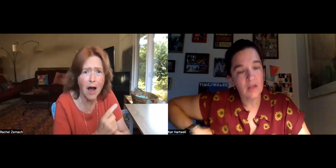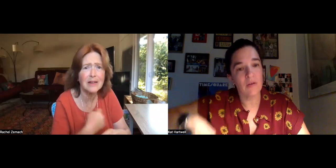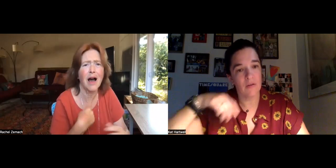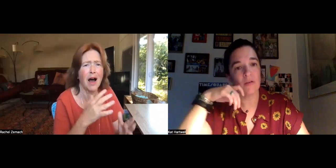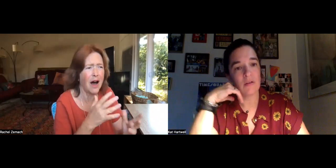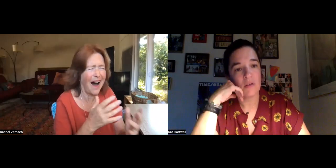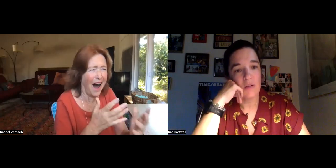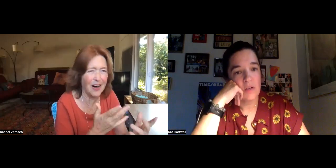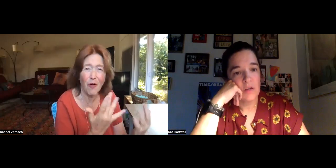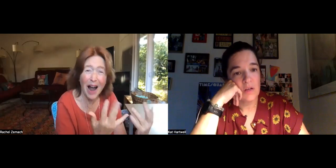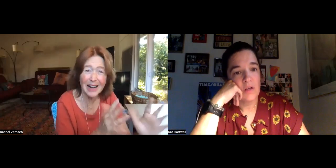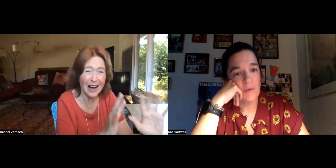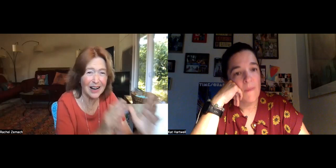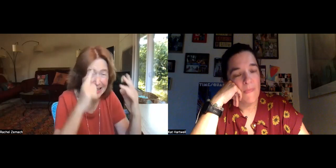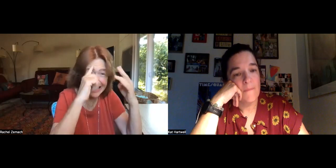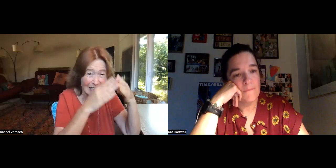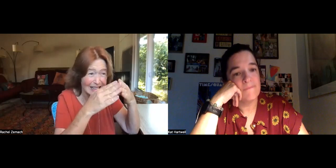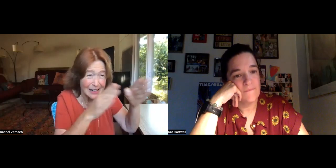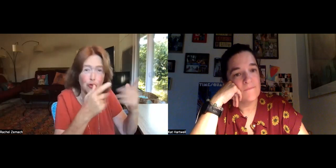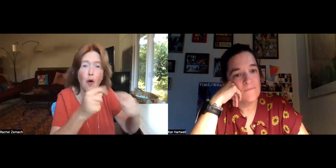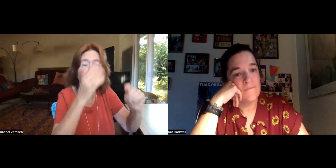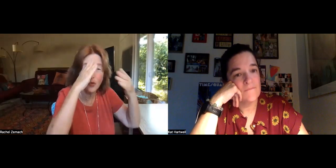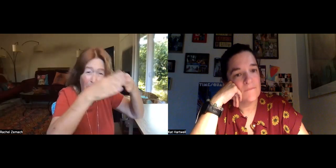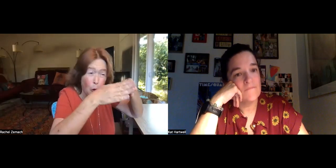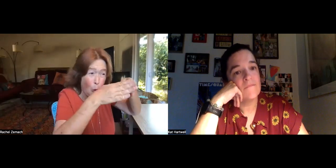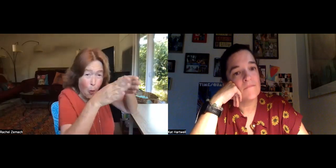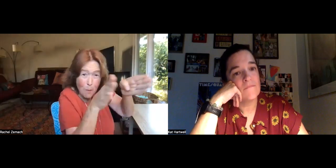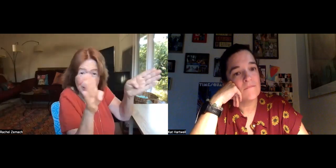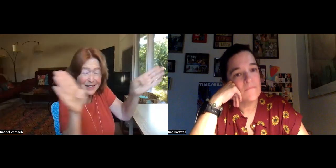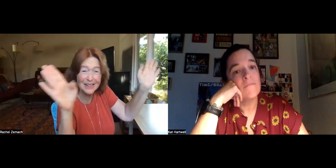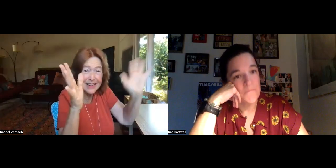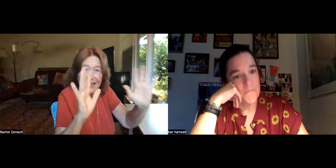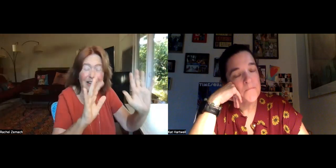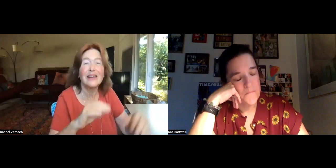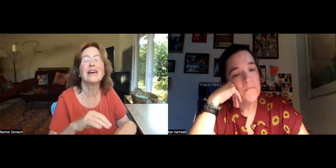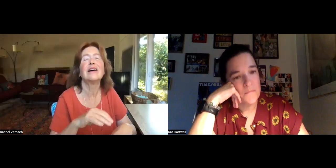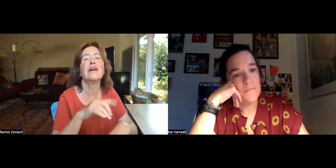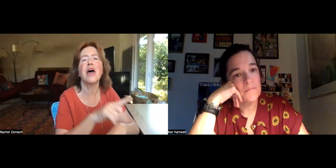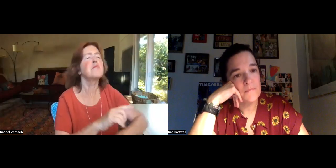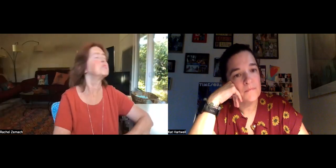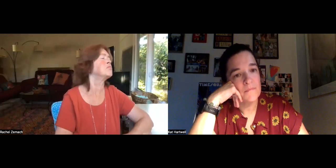right? Wait. Try to open. There.